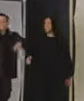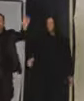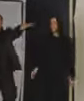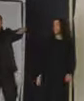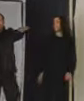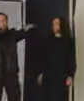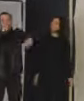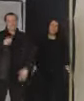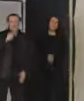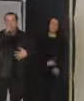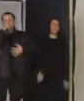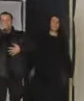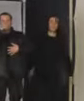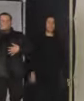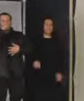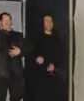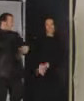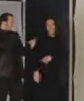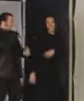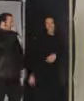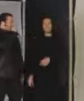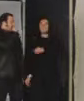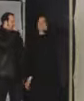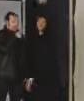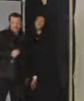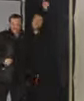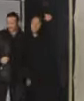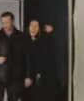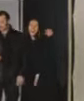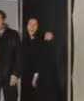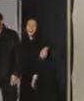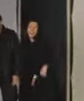What's up my people? My name is Palitos and this is Treadside.